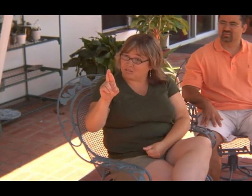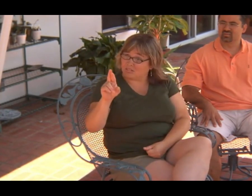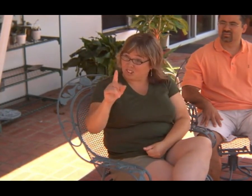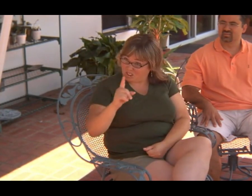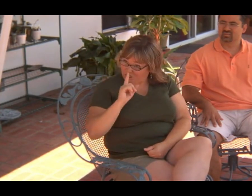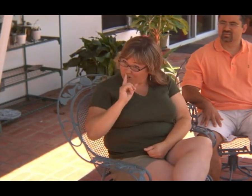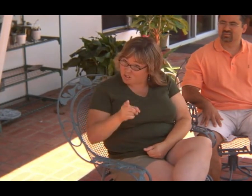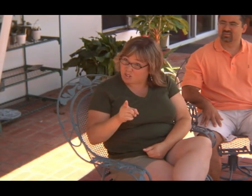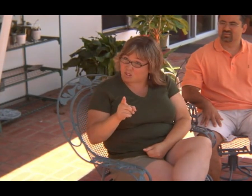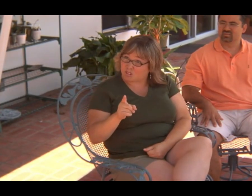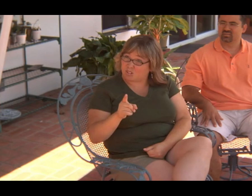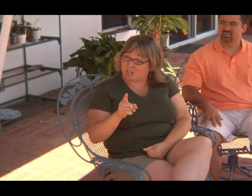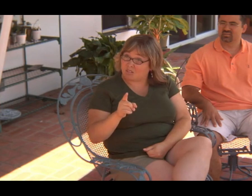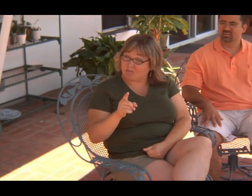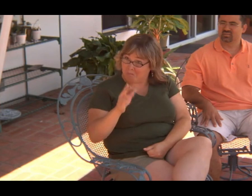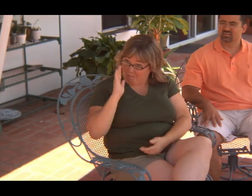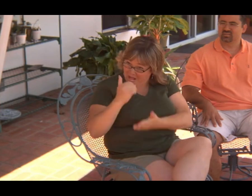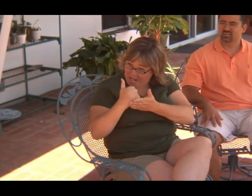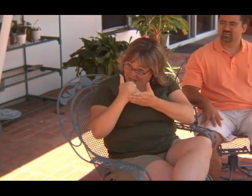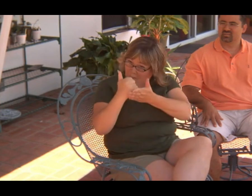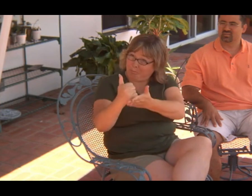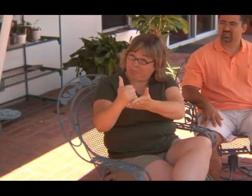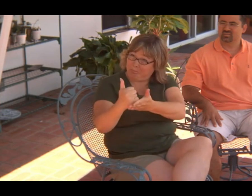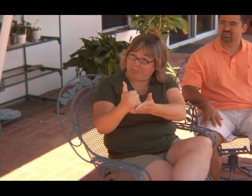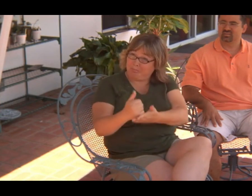Is that true? Will it help?